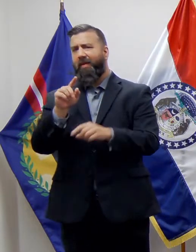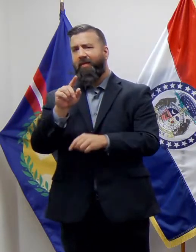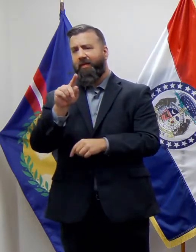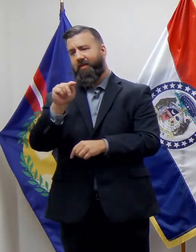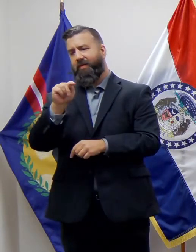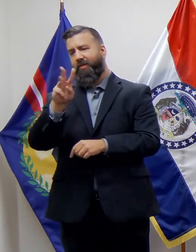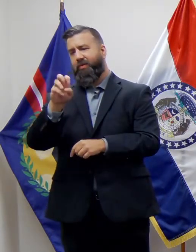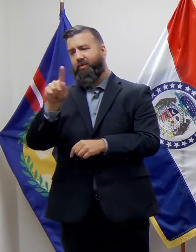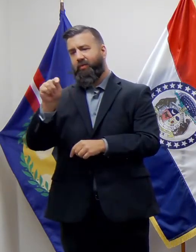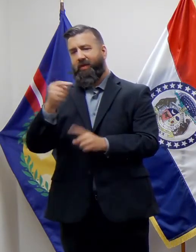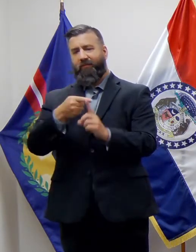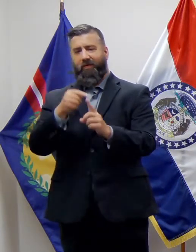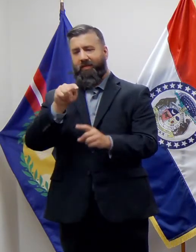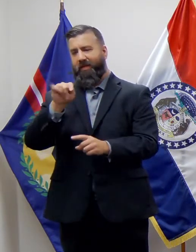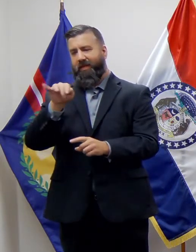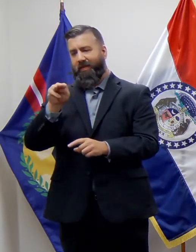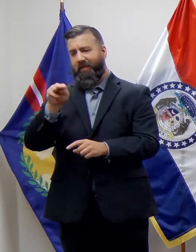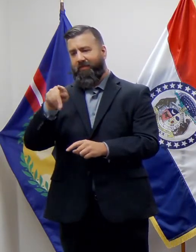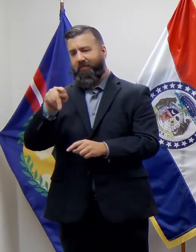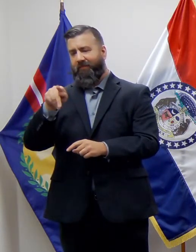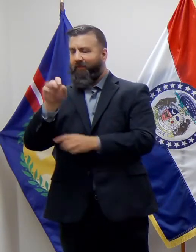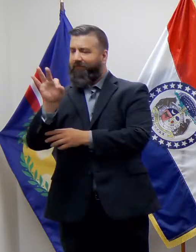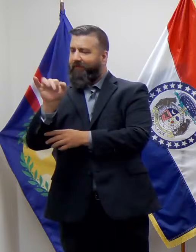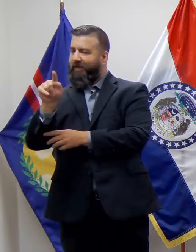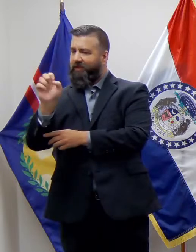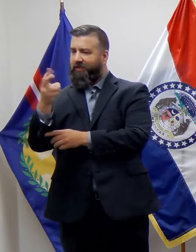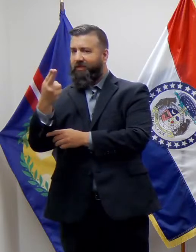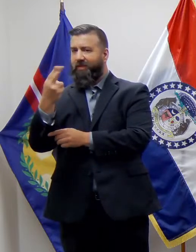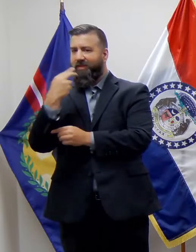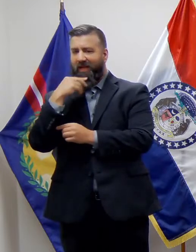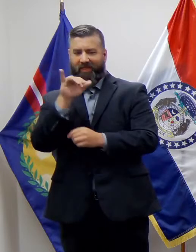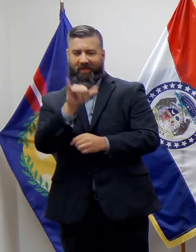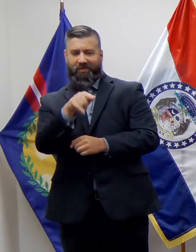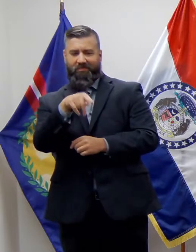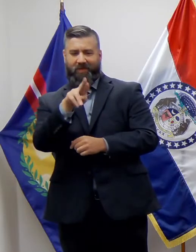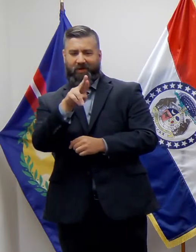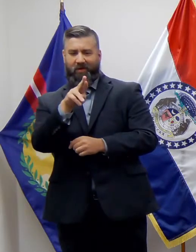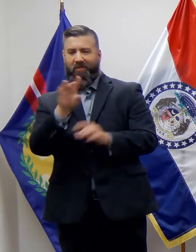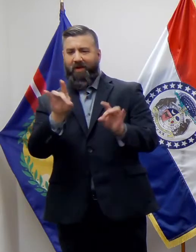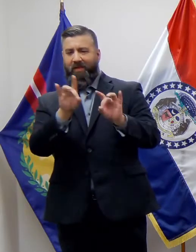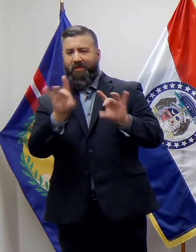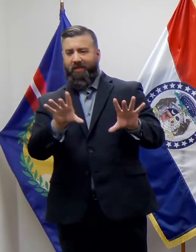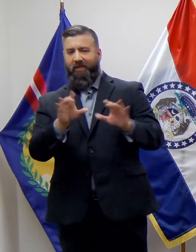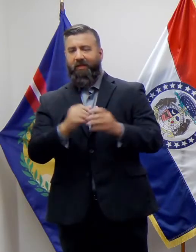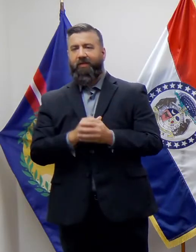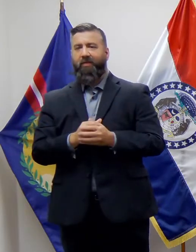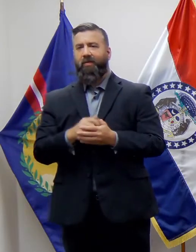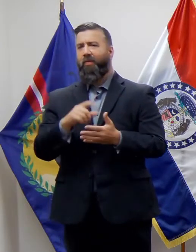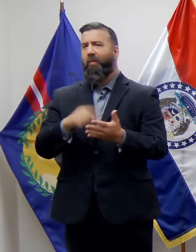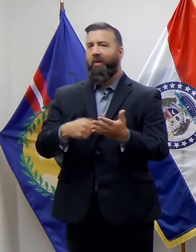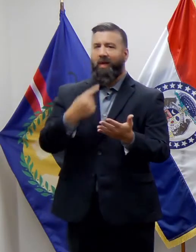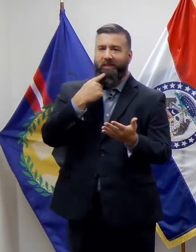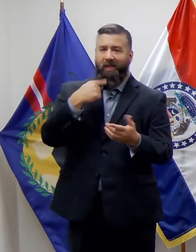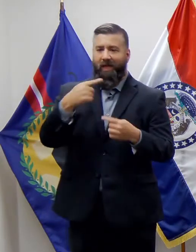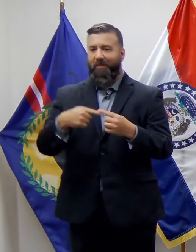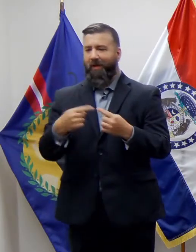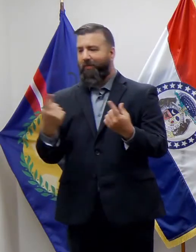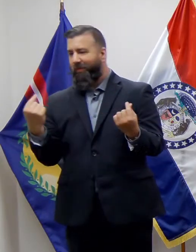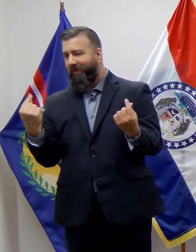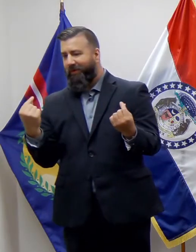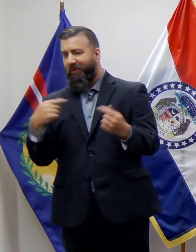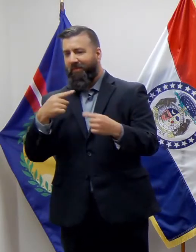just explained there PR magic? That this is still in effect? Well, I think that was your first question, is what do I say or do about political